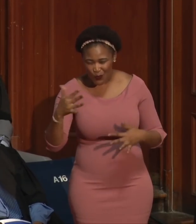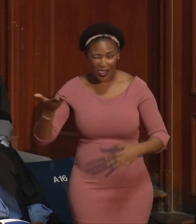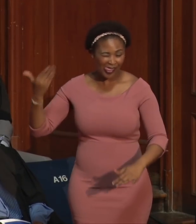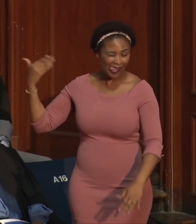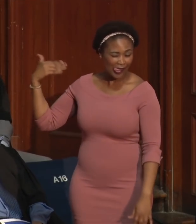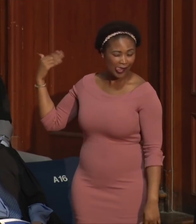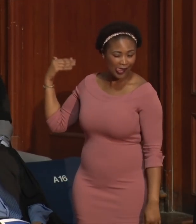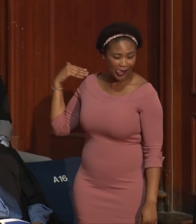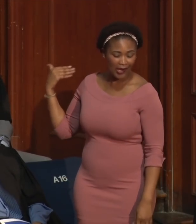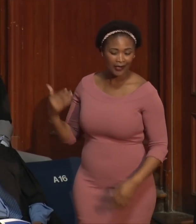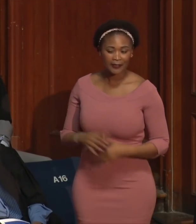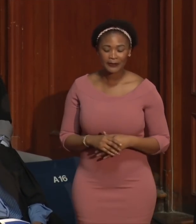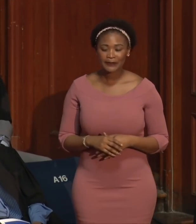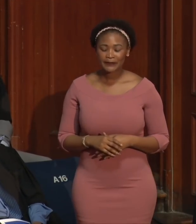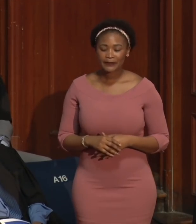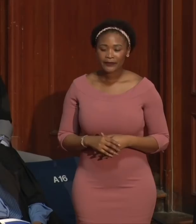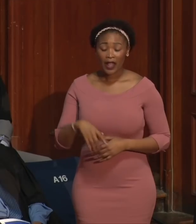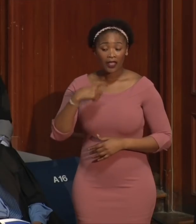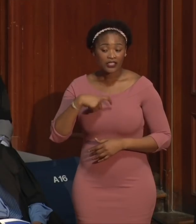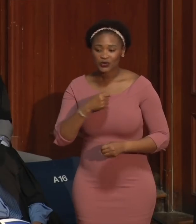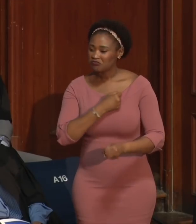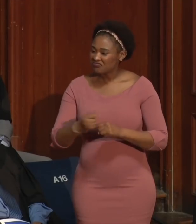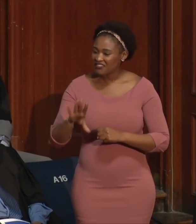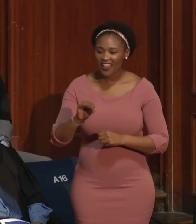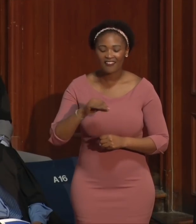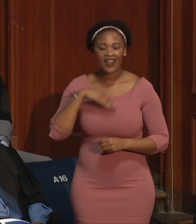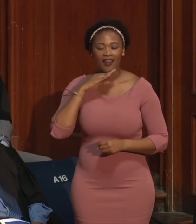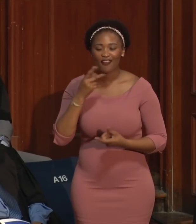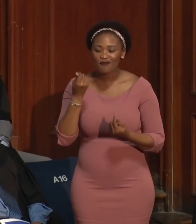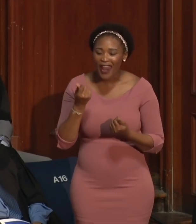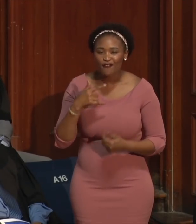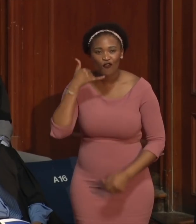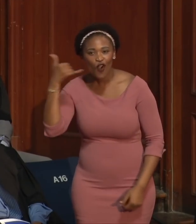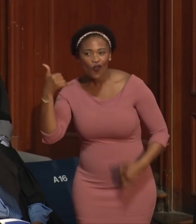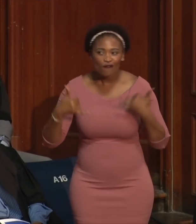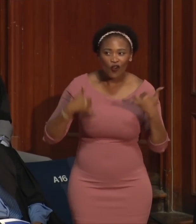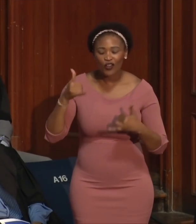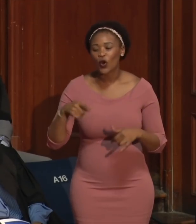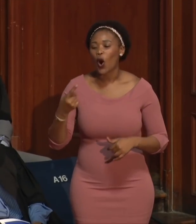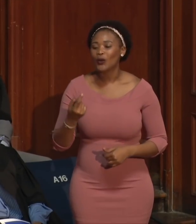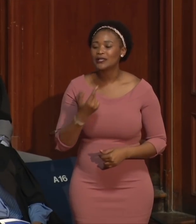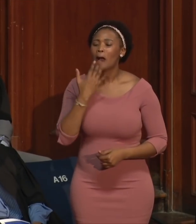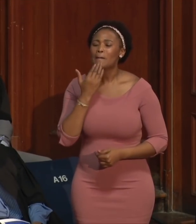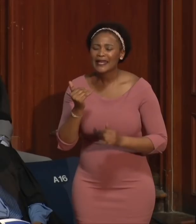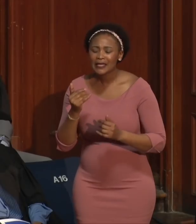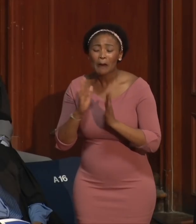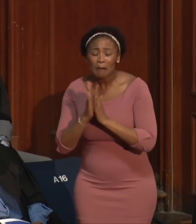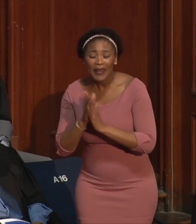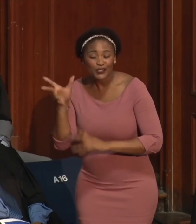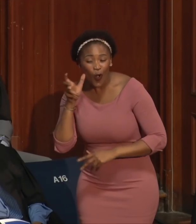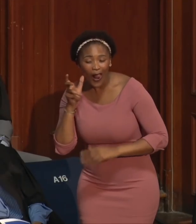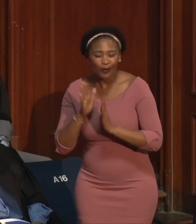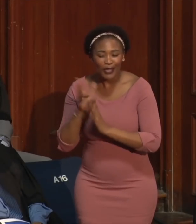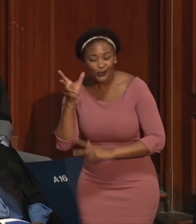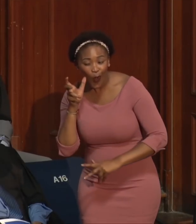past. And as students, we never had enough money to make phone calls, so we'd always send each other please call me. One please call me would